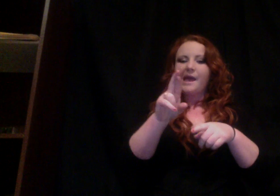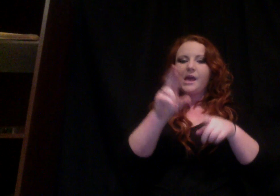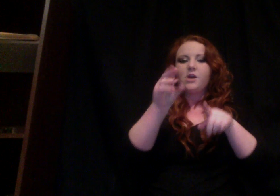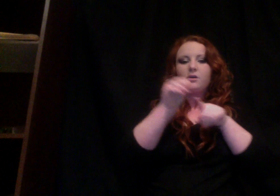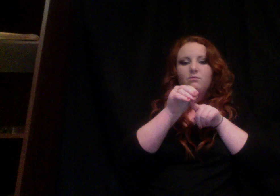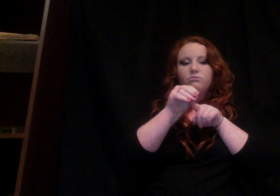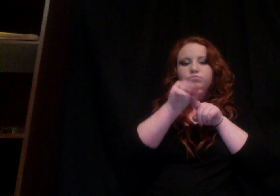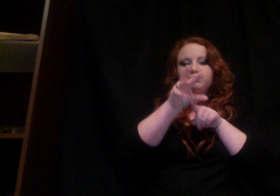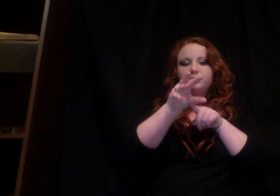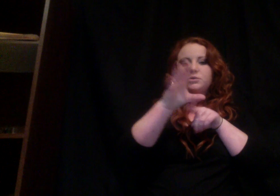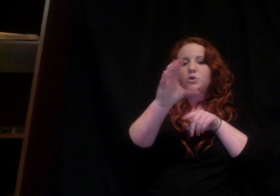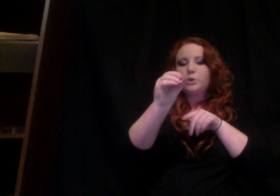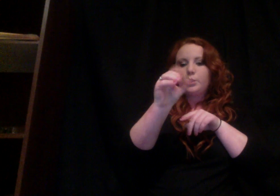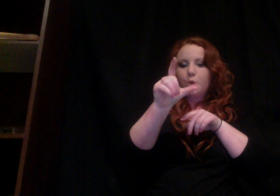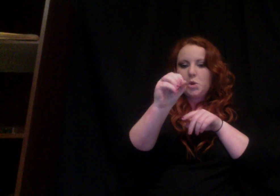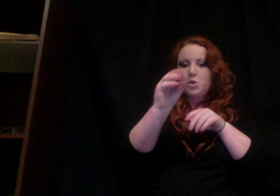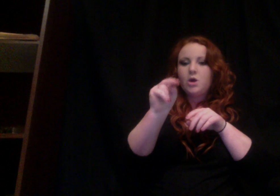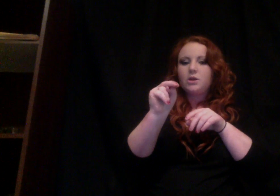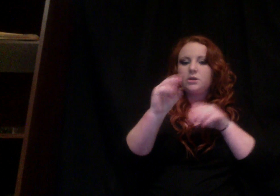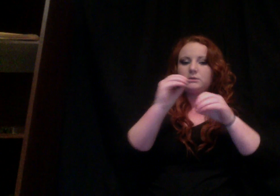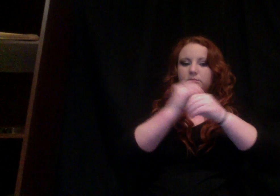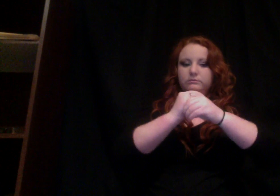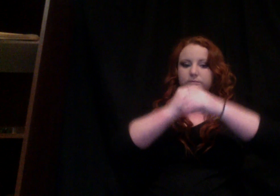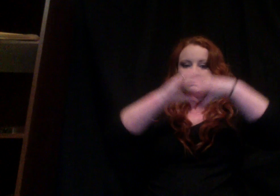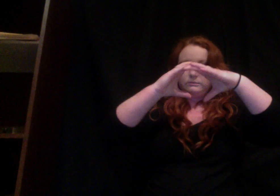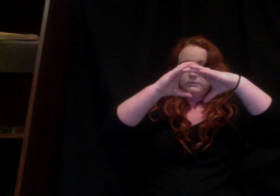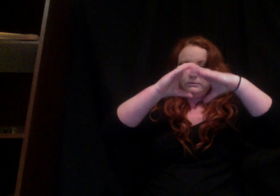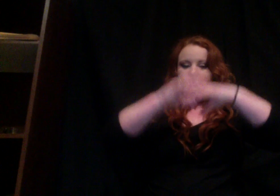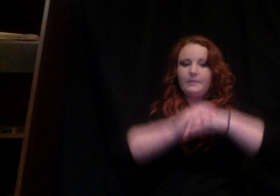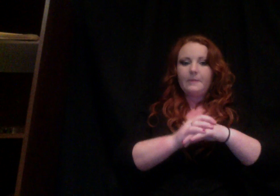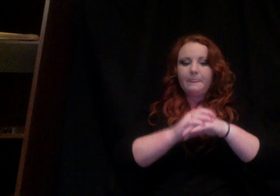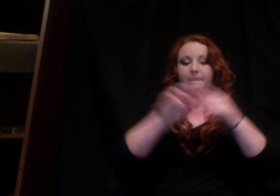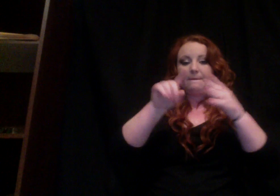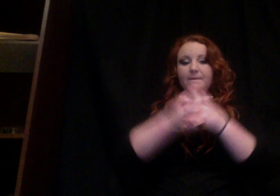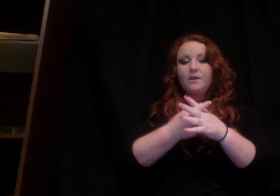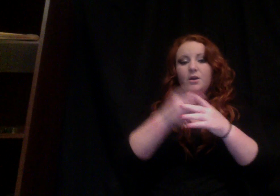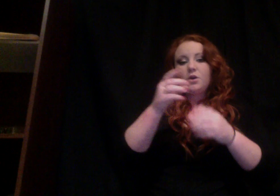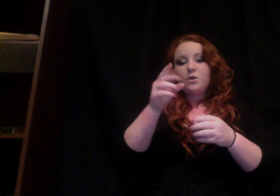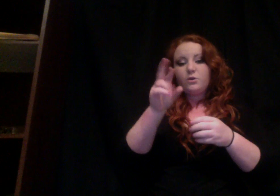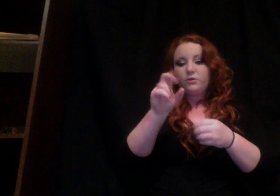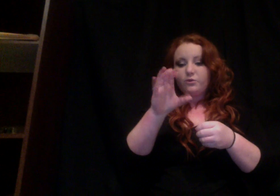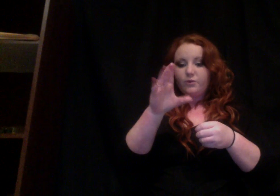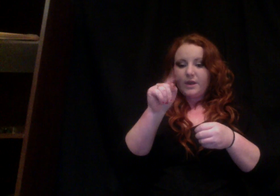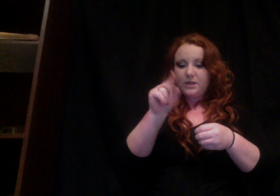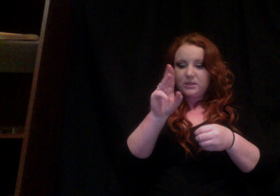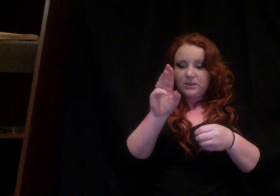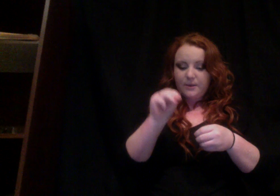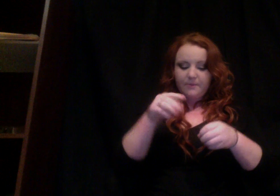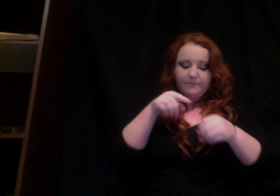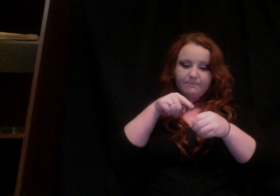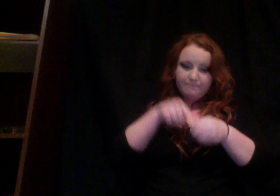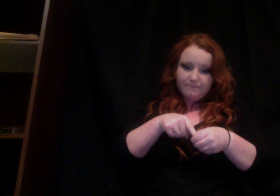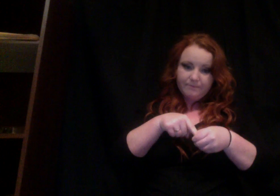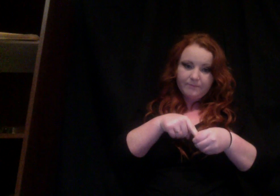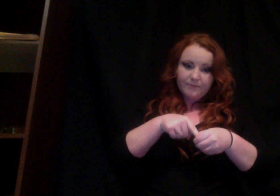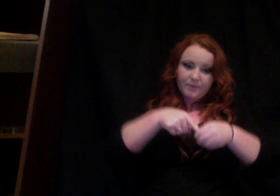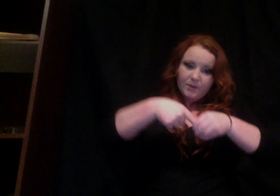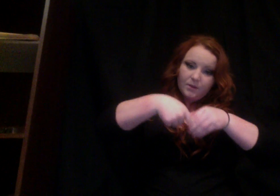expand the colon. He'll enter through the rectum And as he's going through the colon, he's making